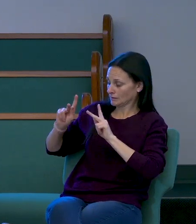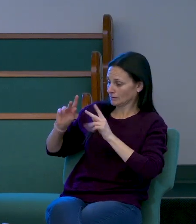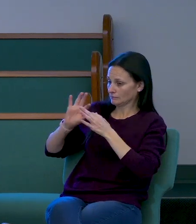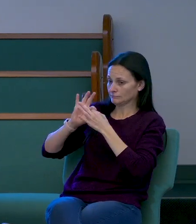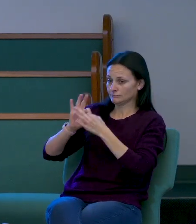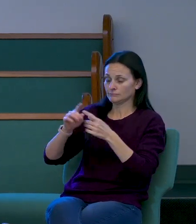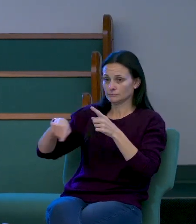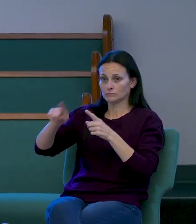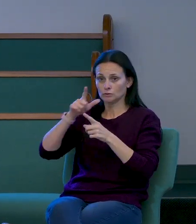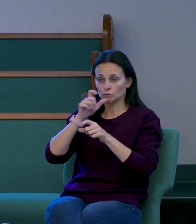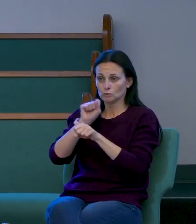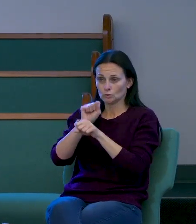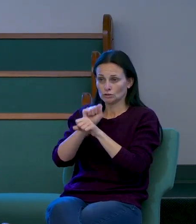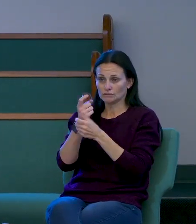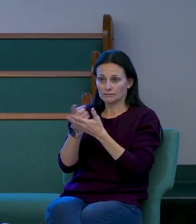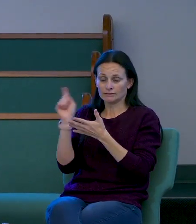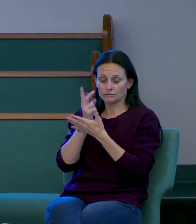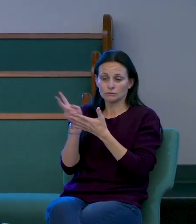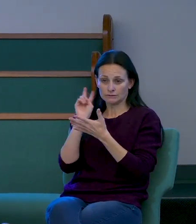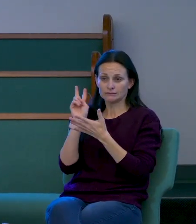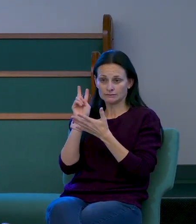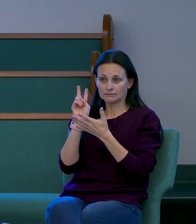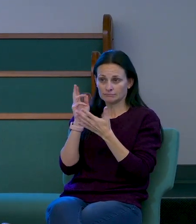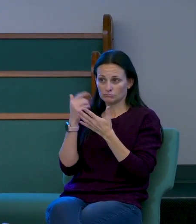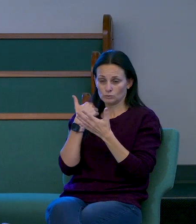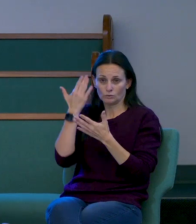that work this last 2 weeks right now.